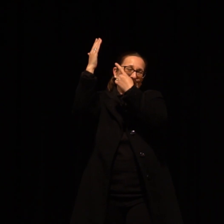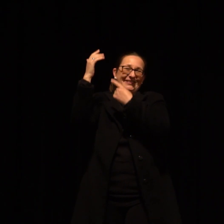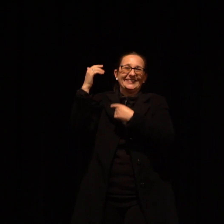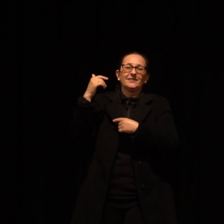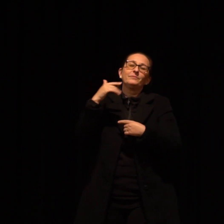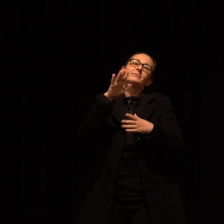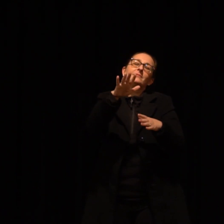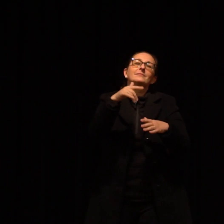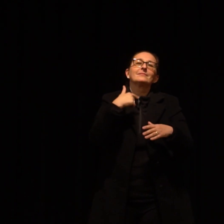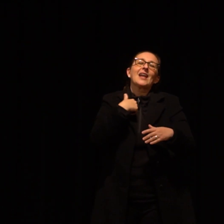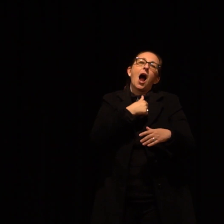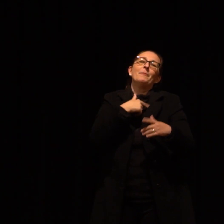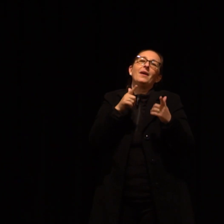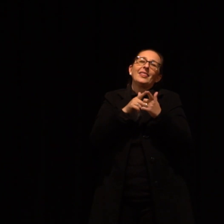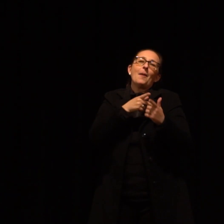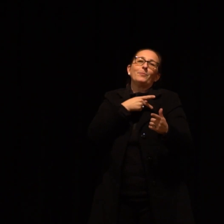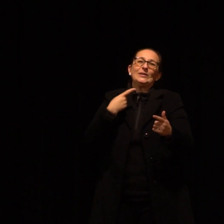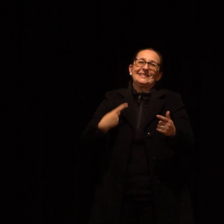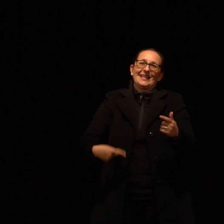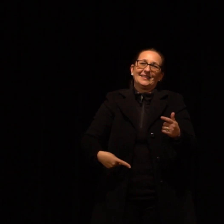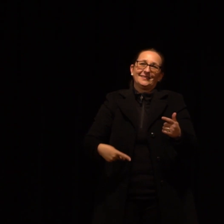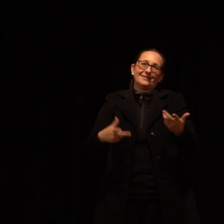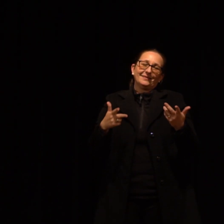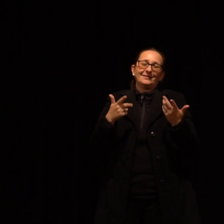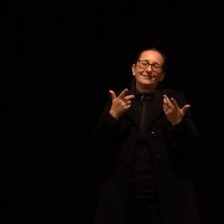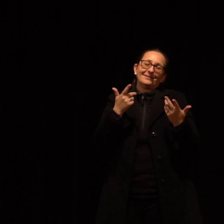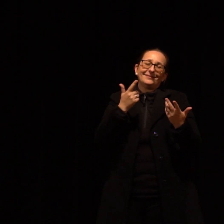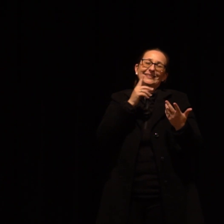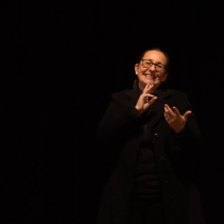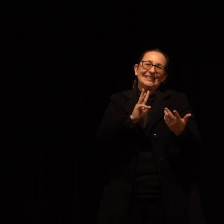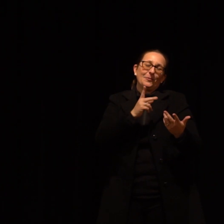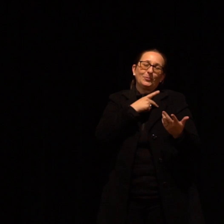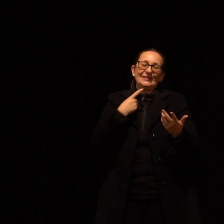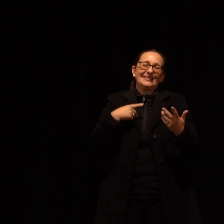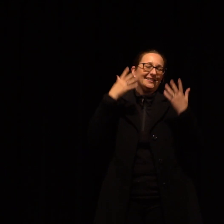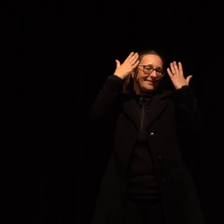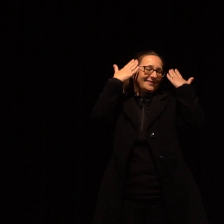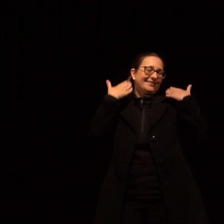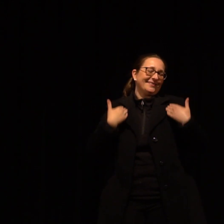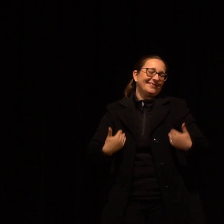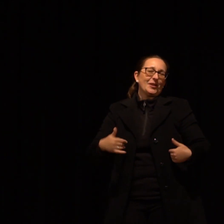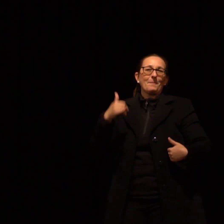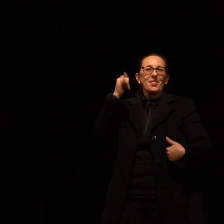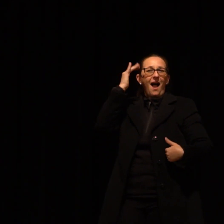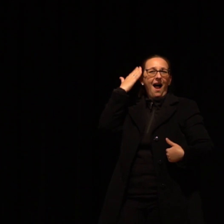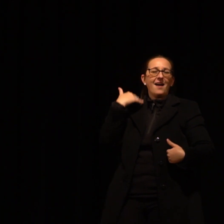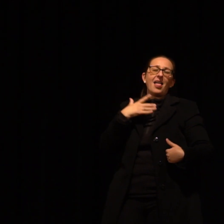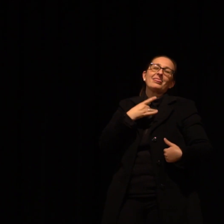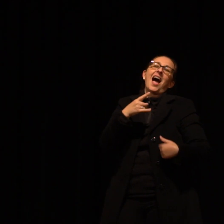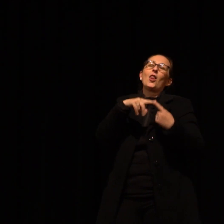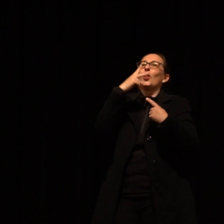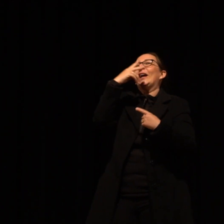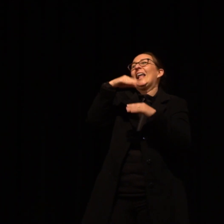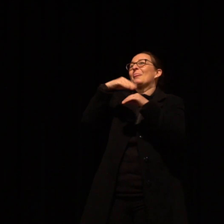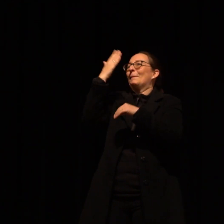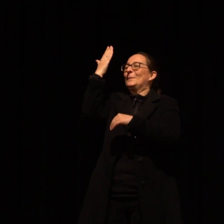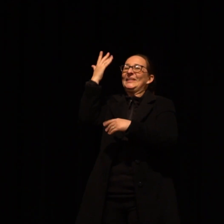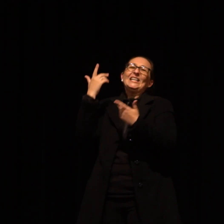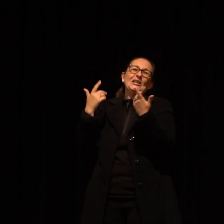And I wanted to see the mirror. I thought I was a princess, like, you know, I was a 6-year-old princess. Because I liked to look